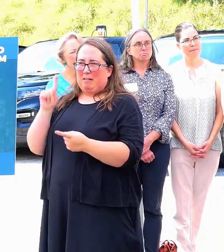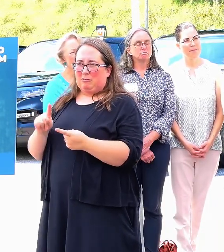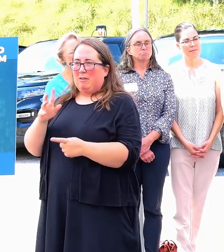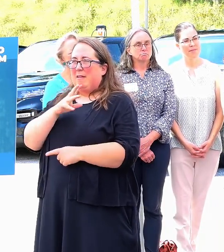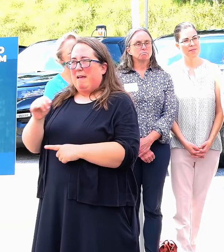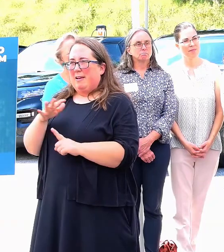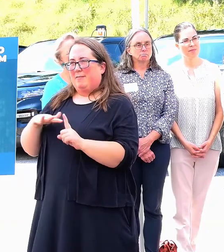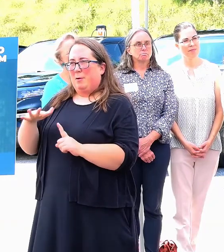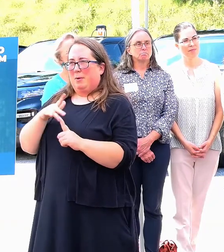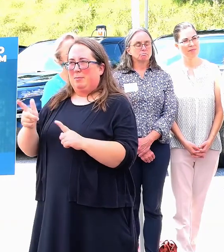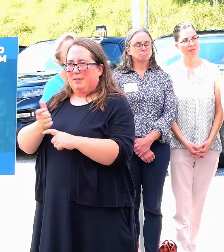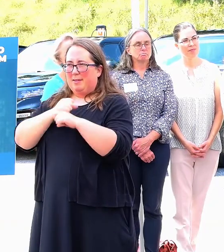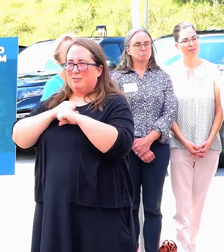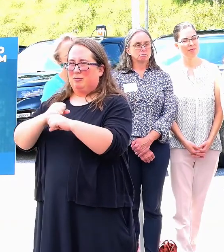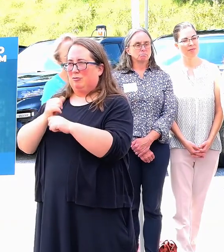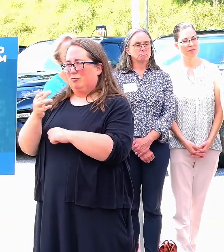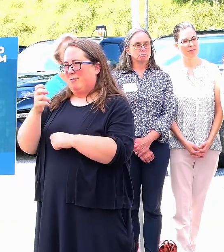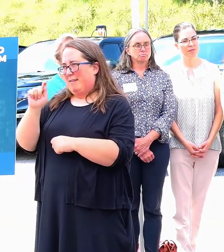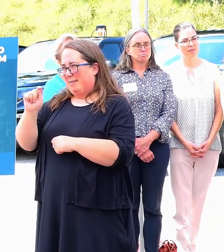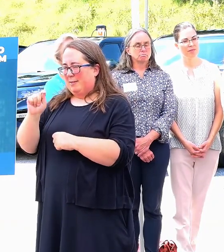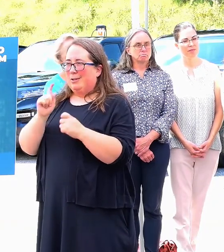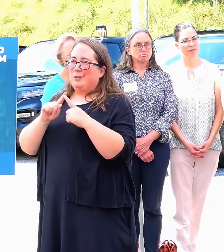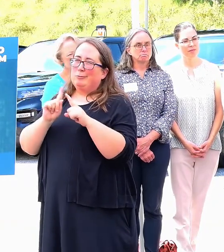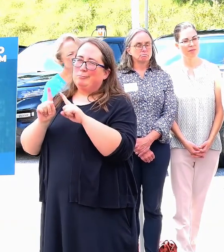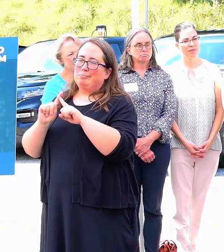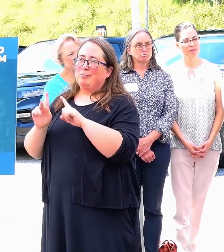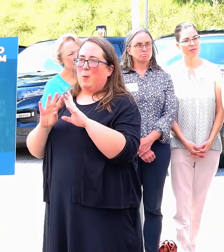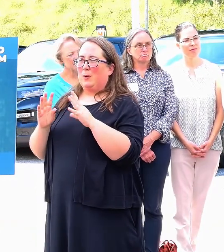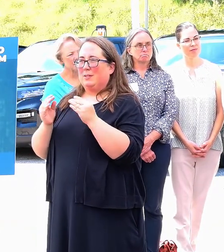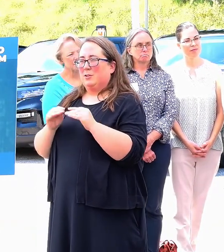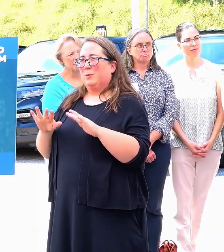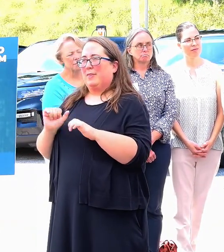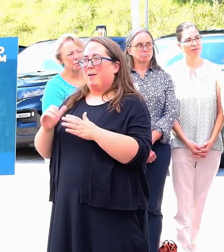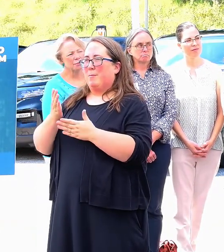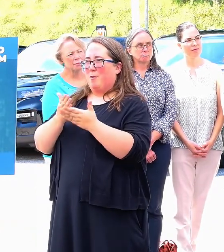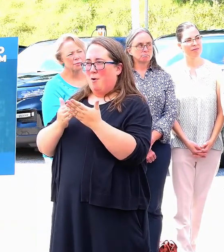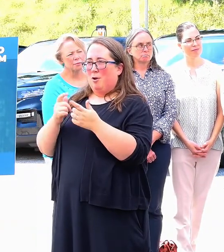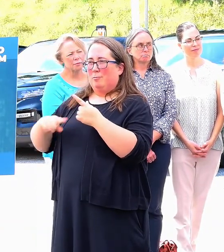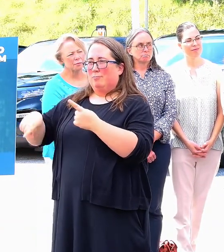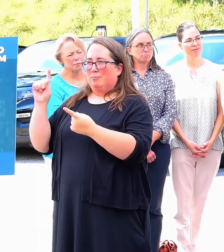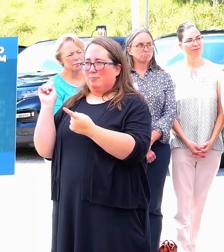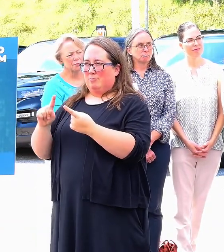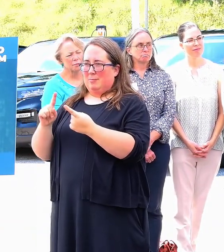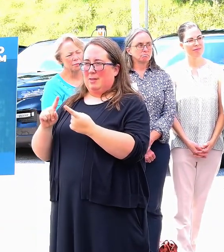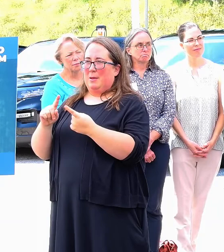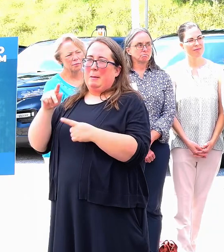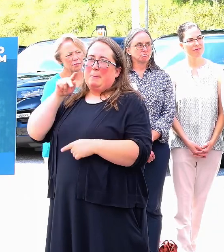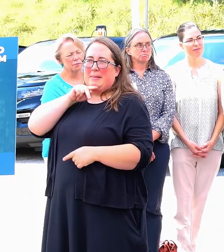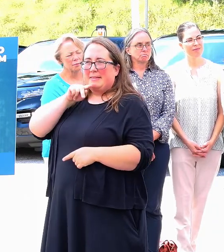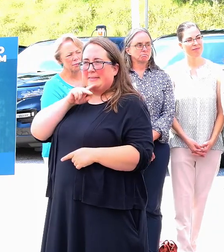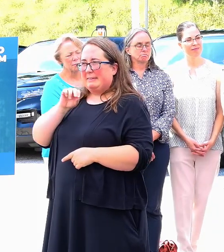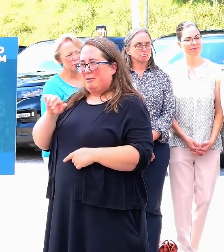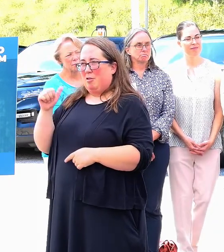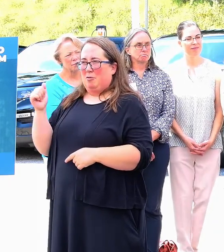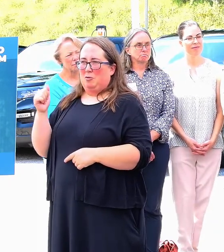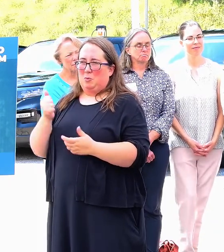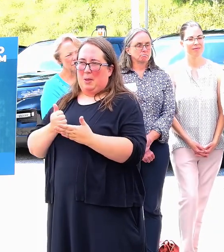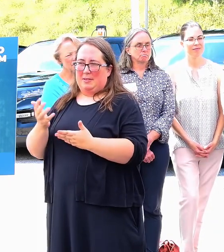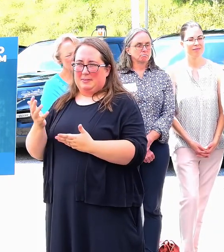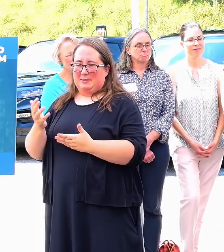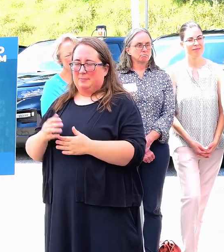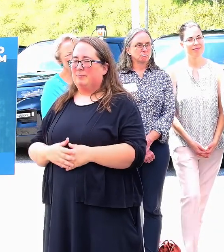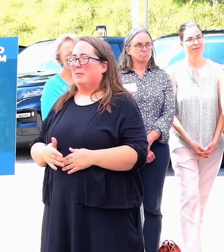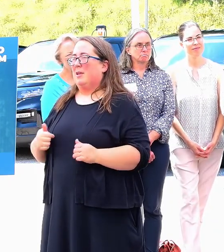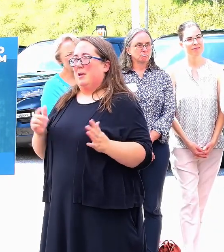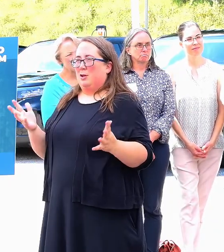and environmental protection grants to various organizations doing their part to reduce plastic and other waste.